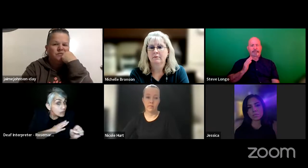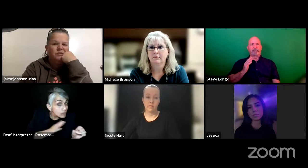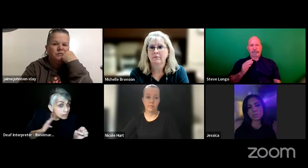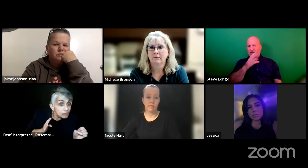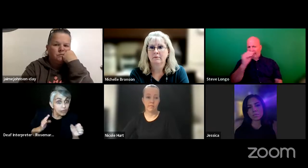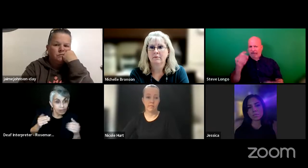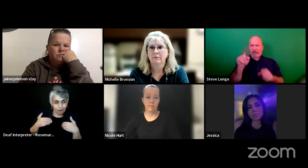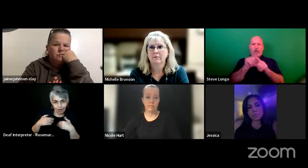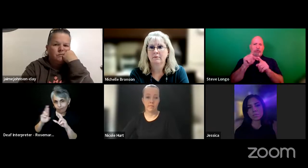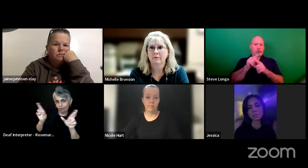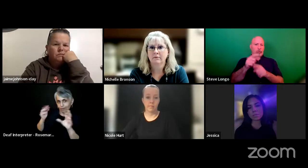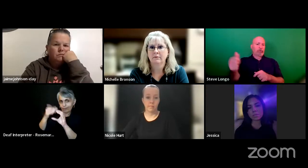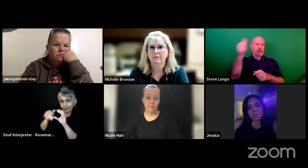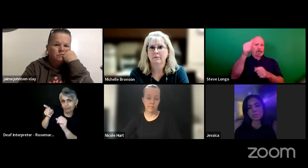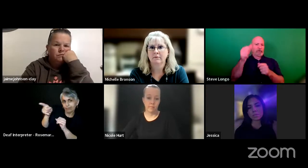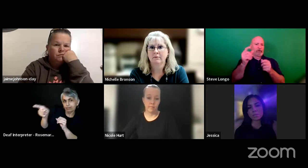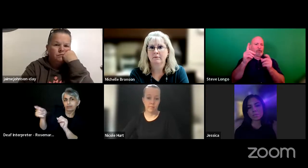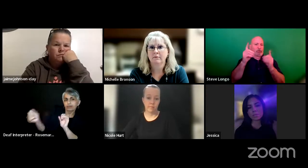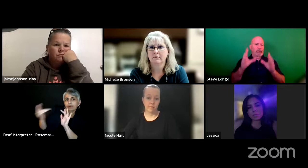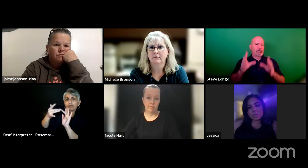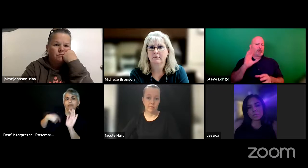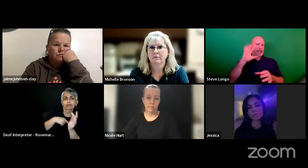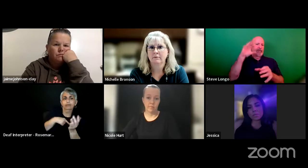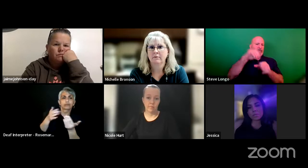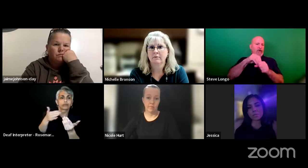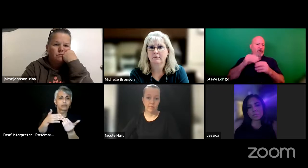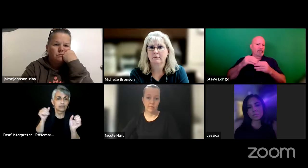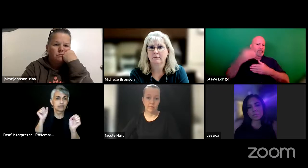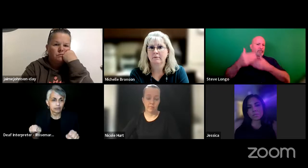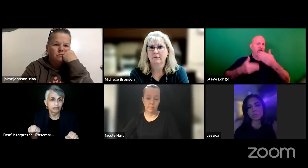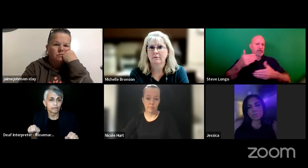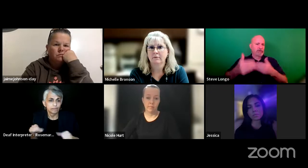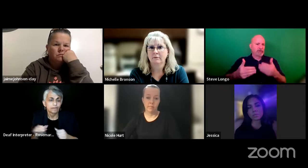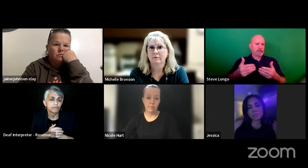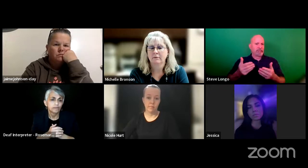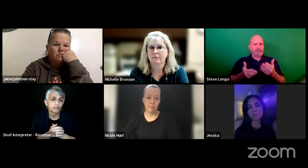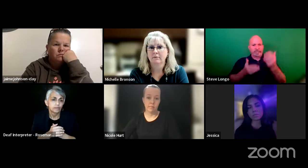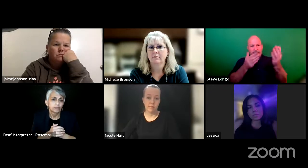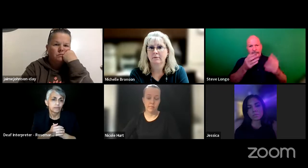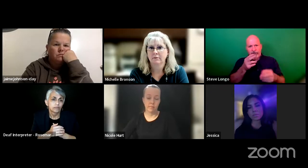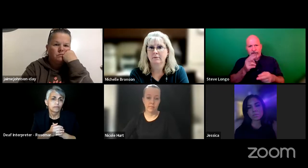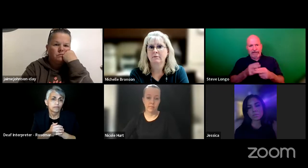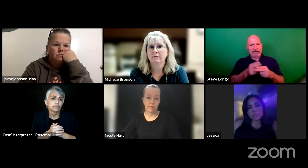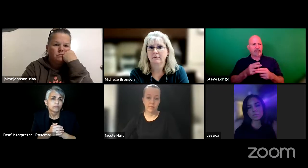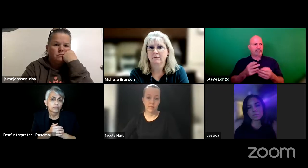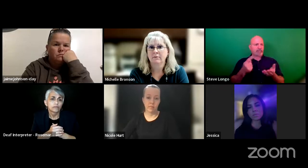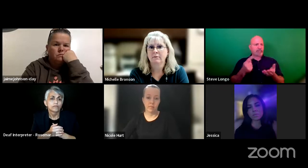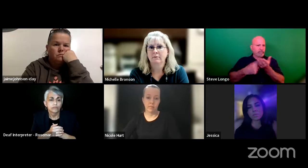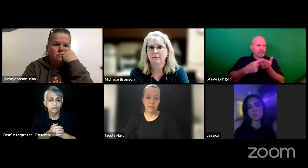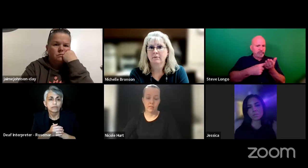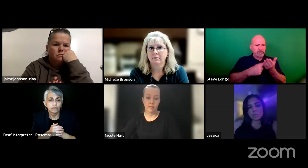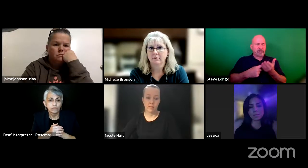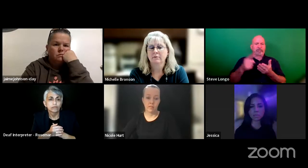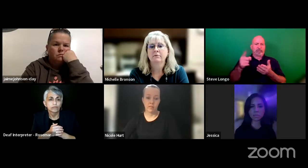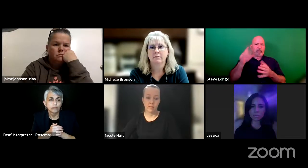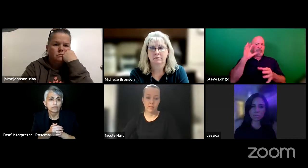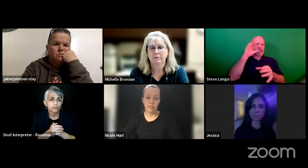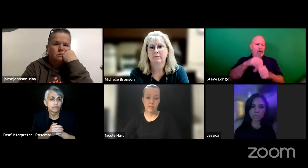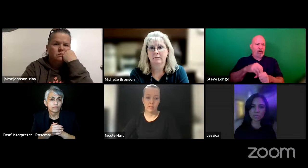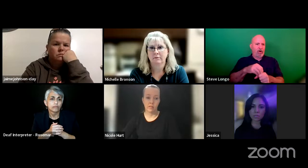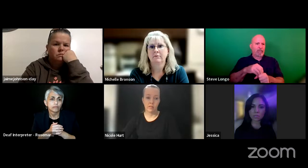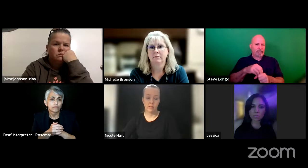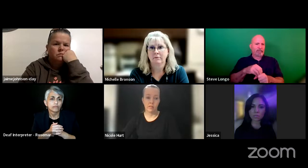everyone here that email address is up and running. Executive director will also be a part of that